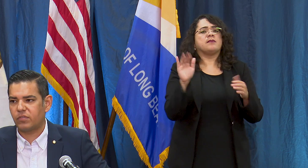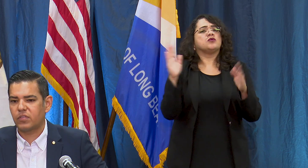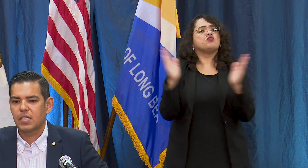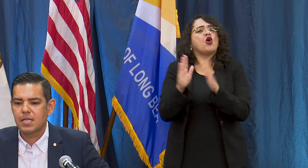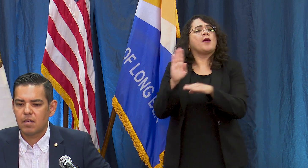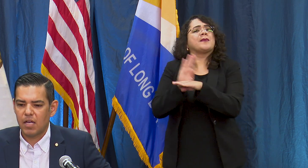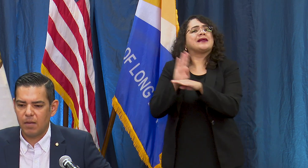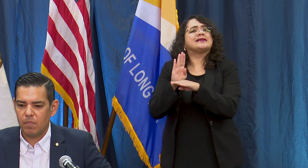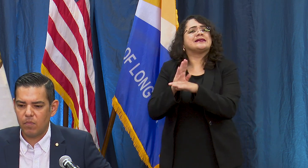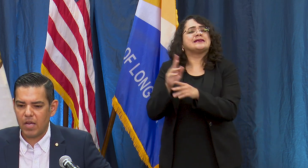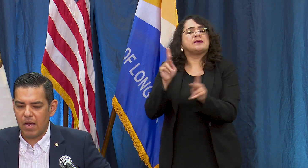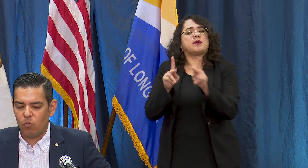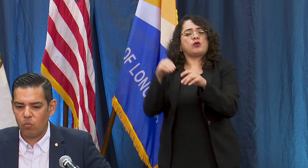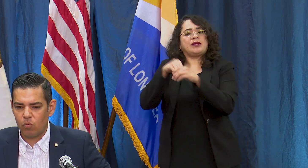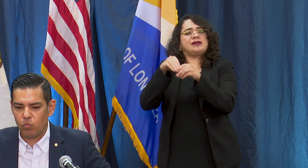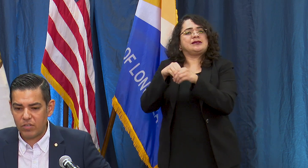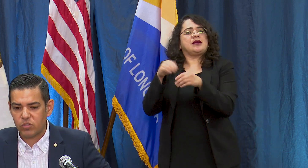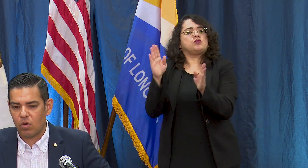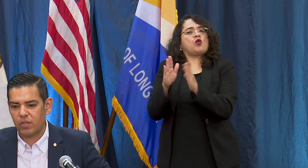was announced.